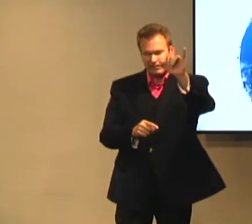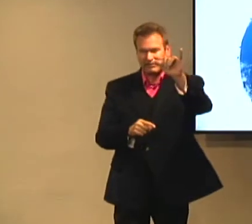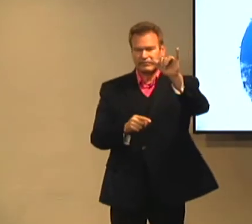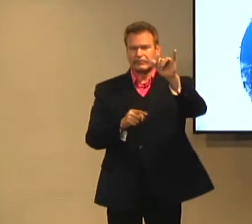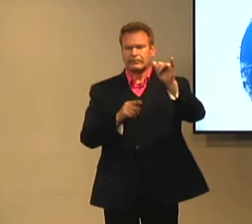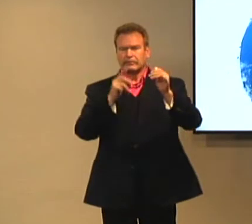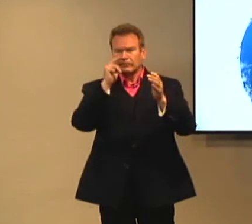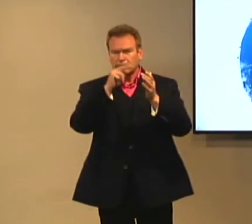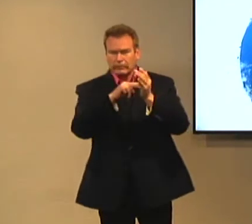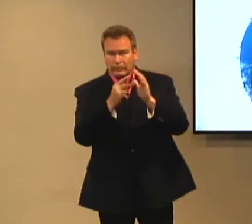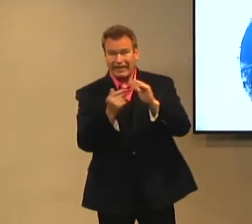So the purpose of eternity,